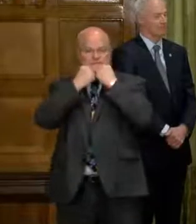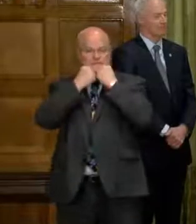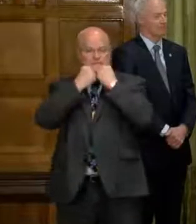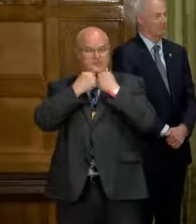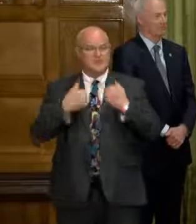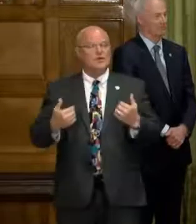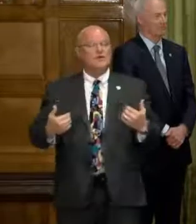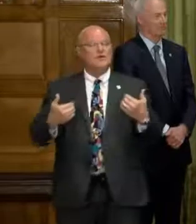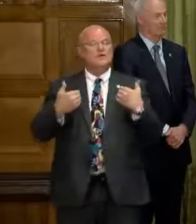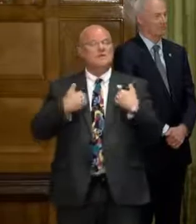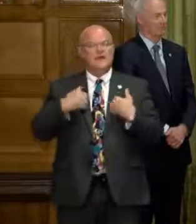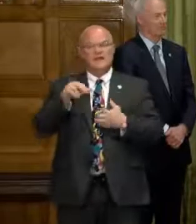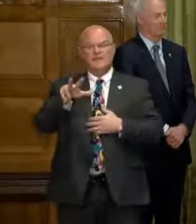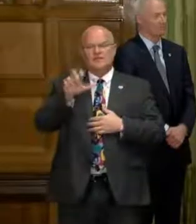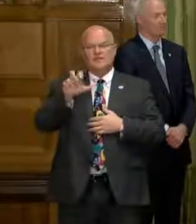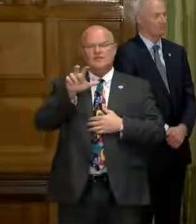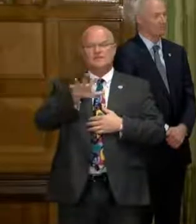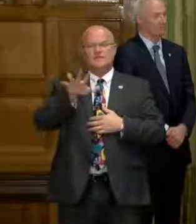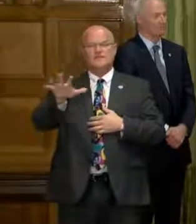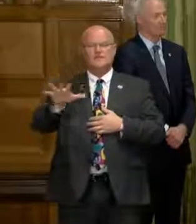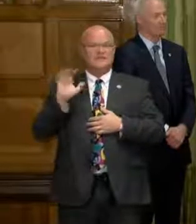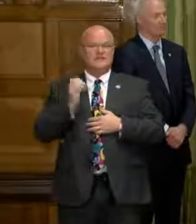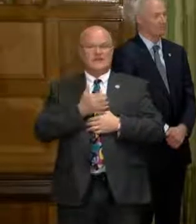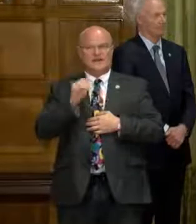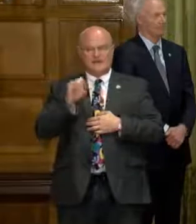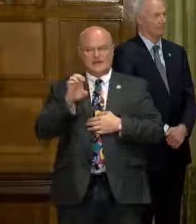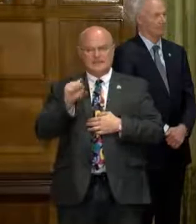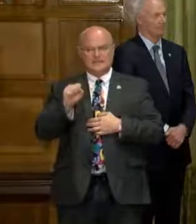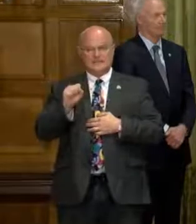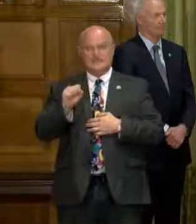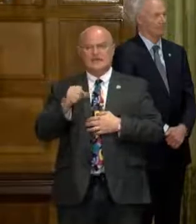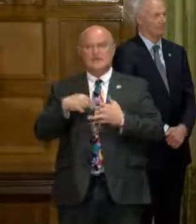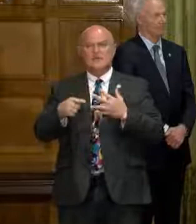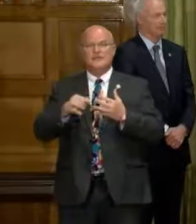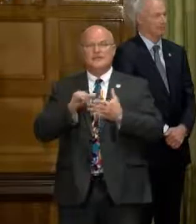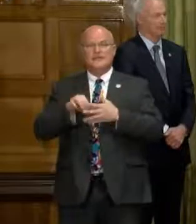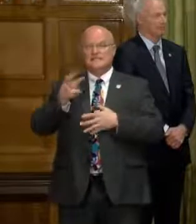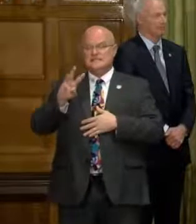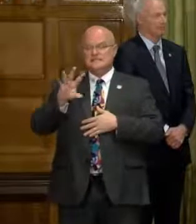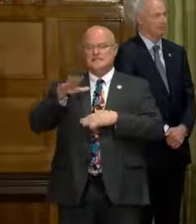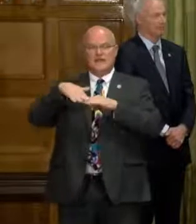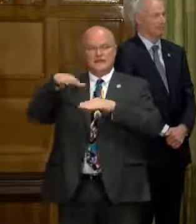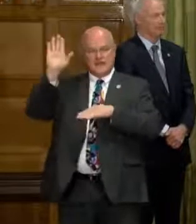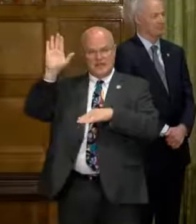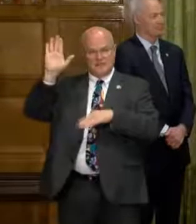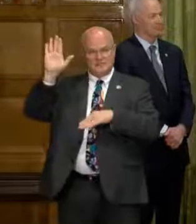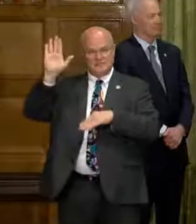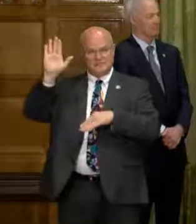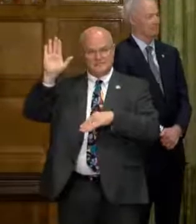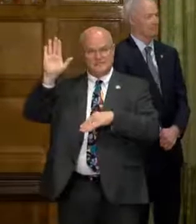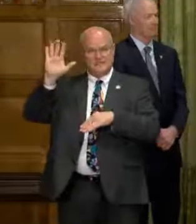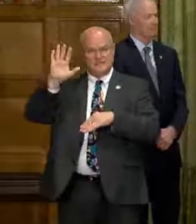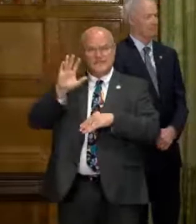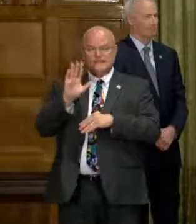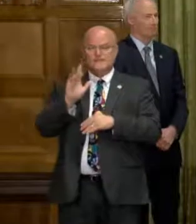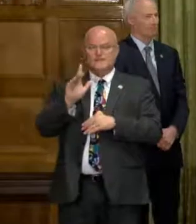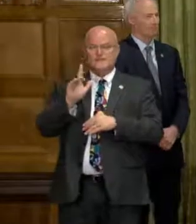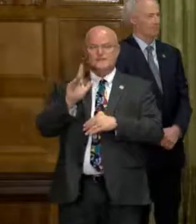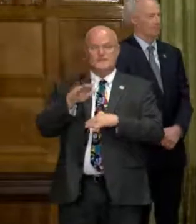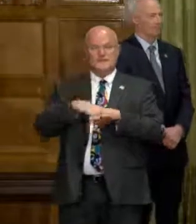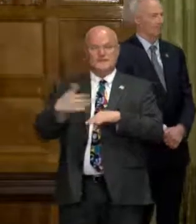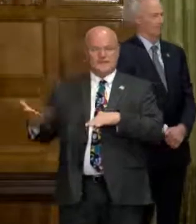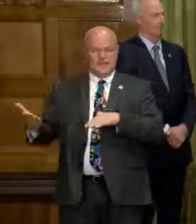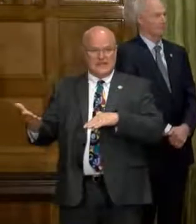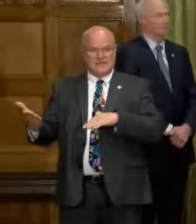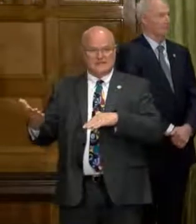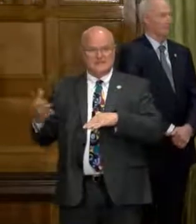have had 355 of our cases have been amongst those 65 and older, and 25 of our deaths